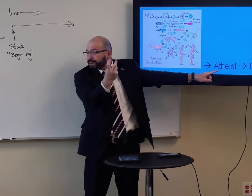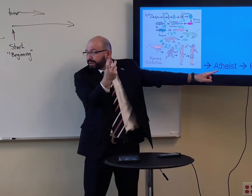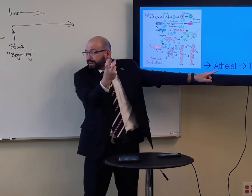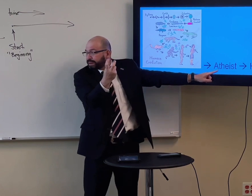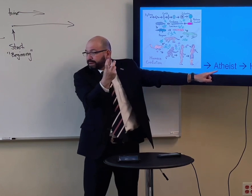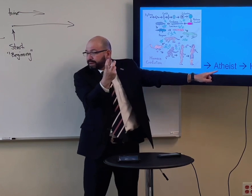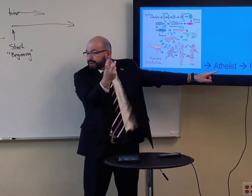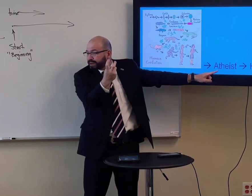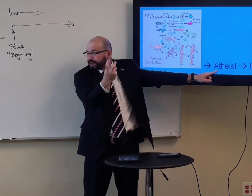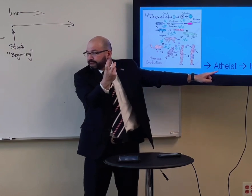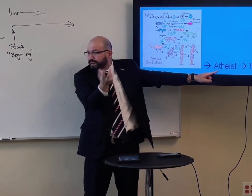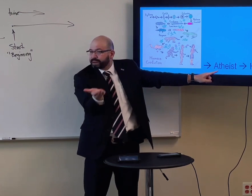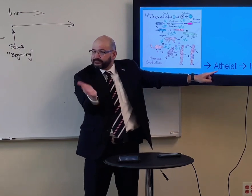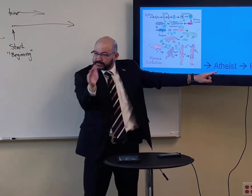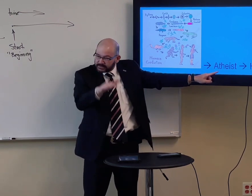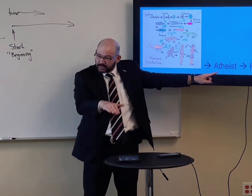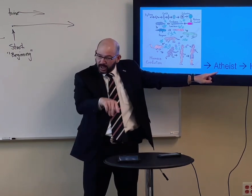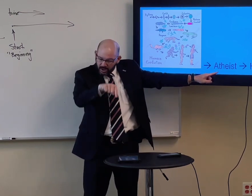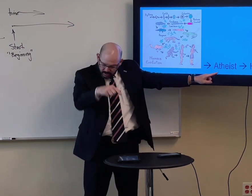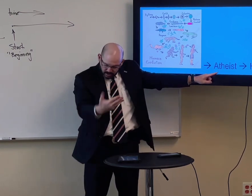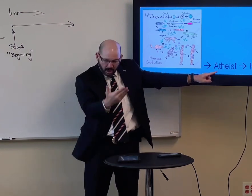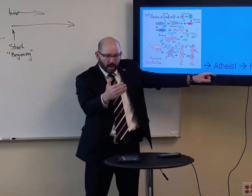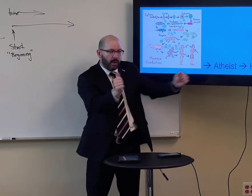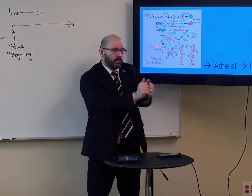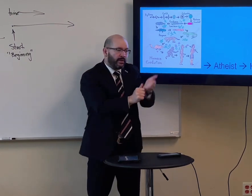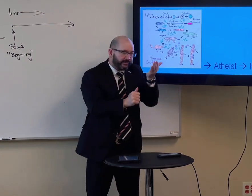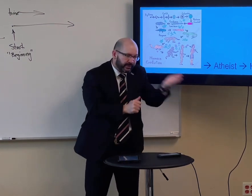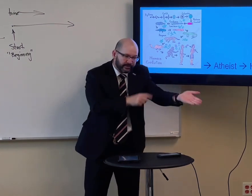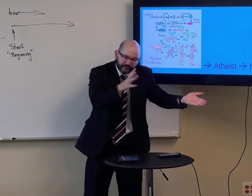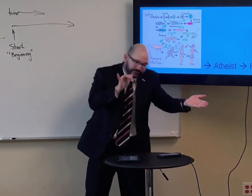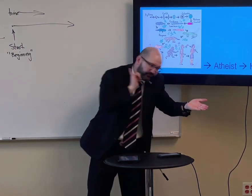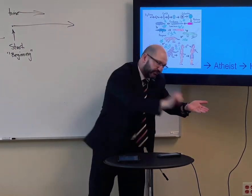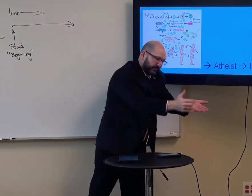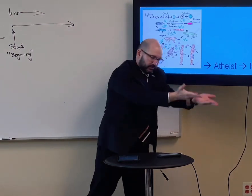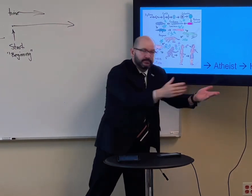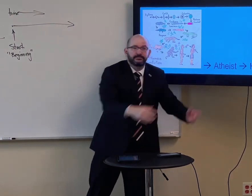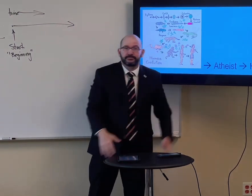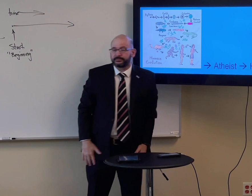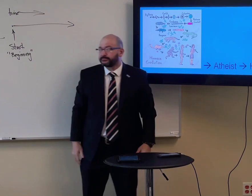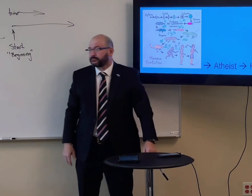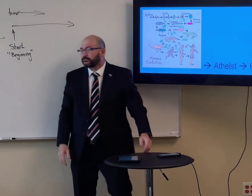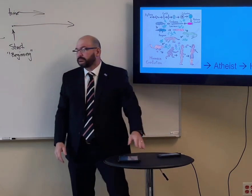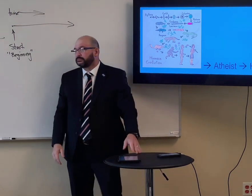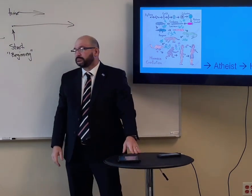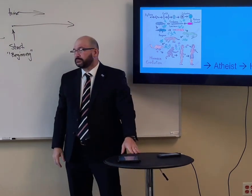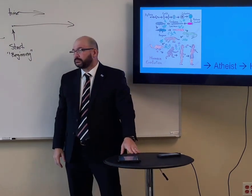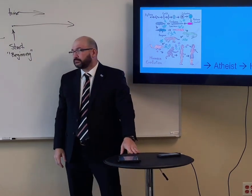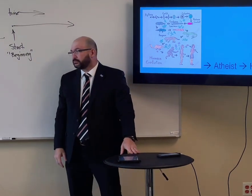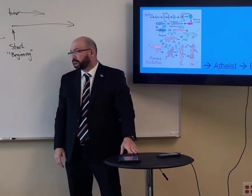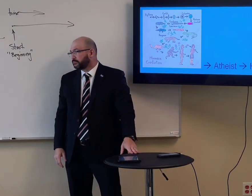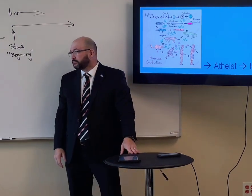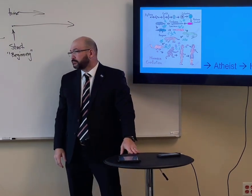an atheist. You doubt everything that God said. And you will end up in hell forever.